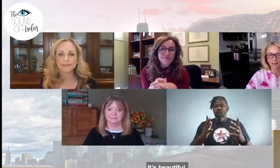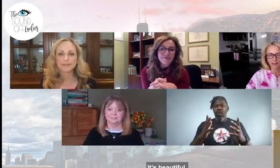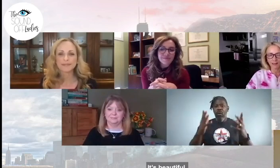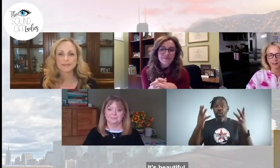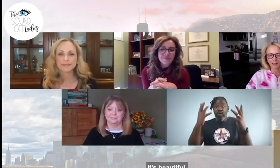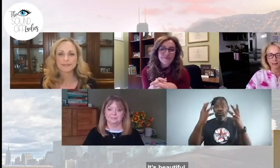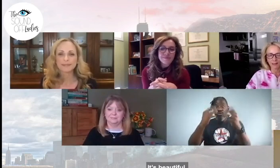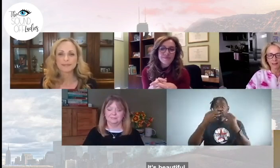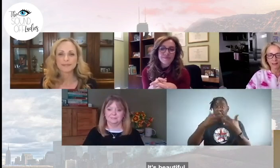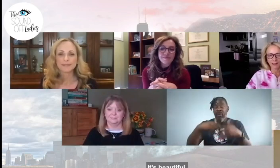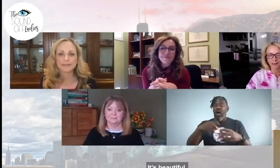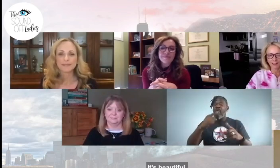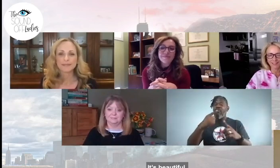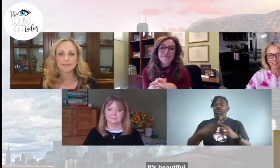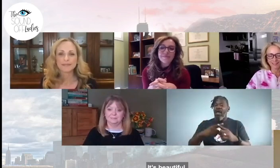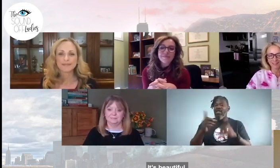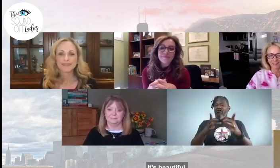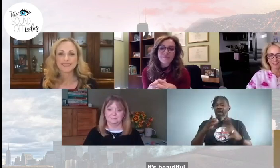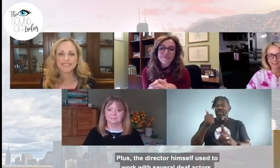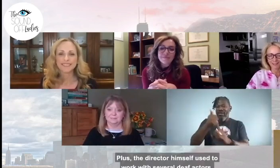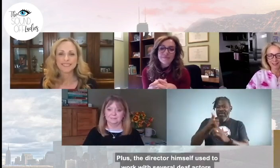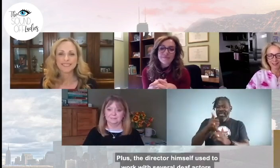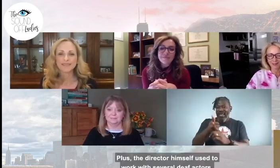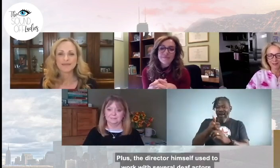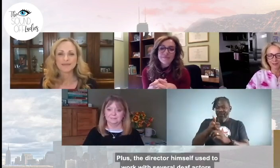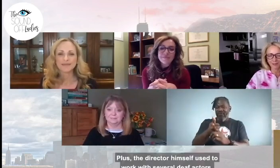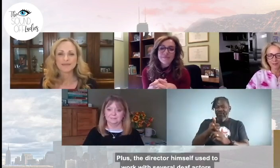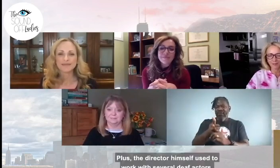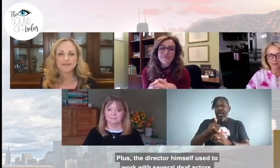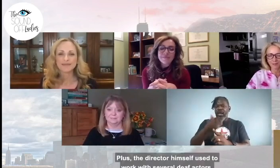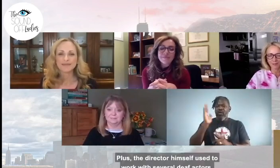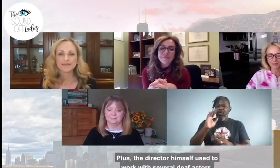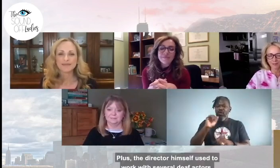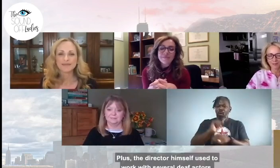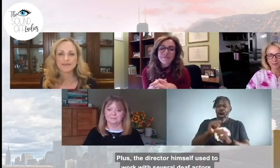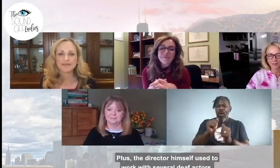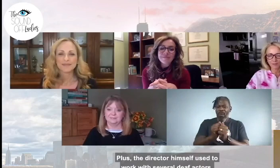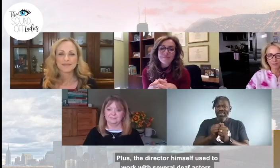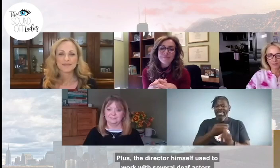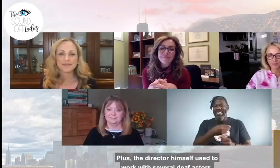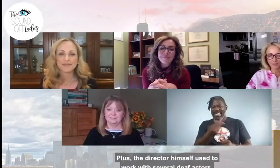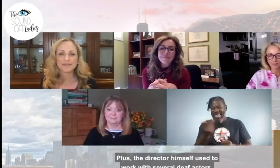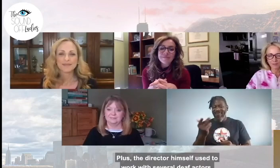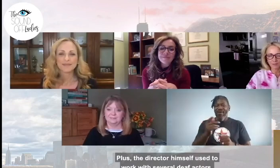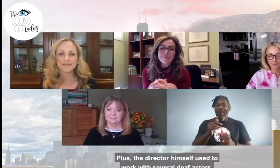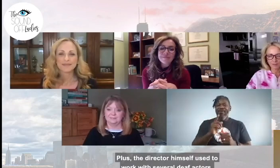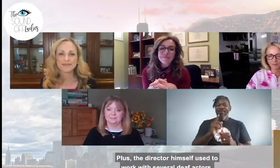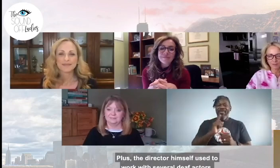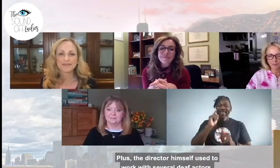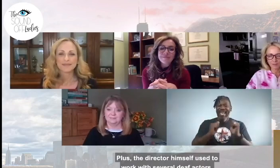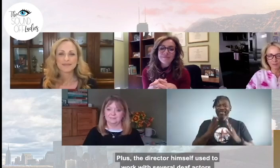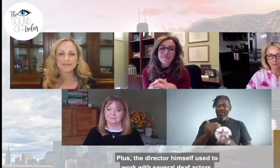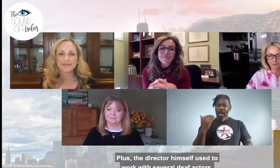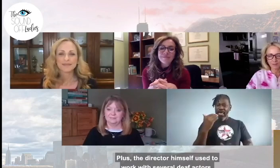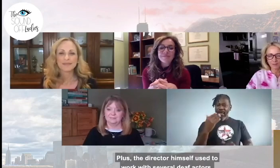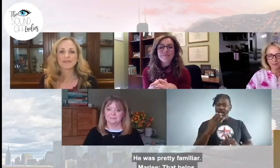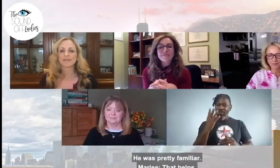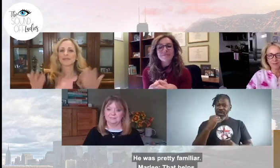to the director. It was beautiful. And the director himself used to work with several deaf actors